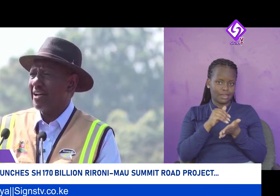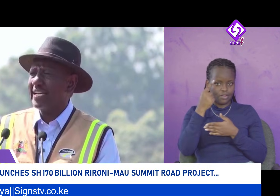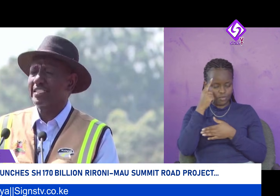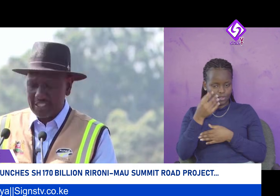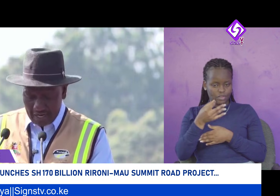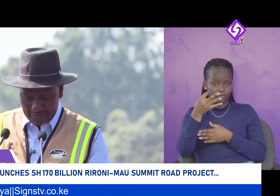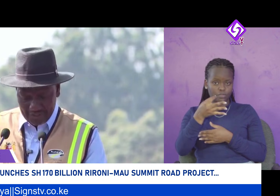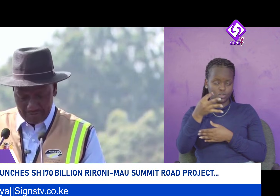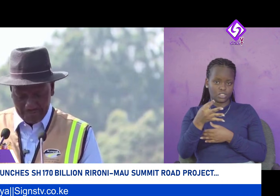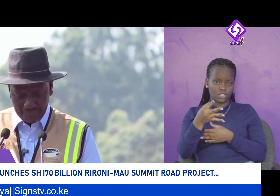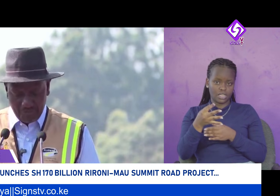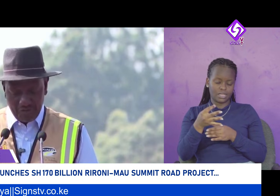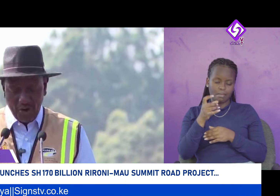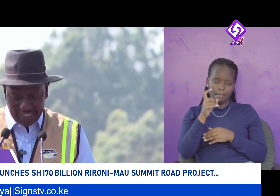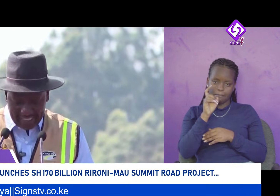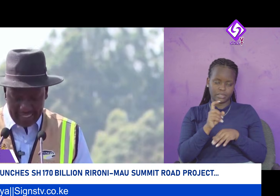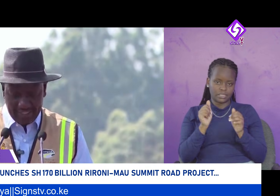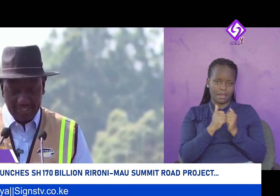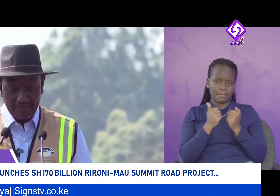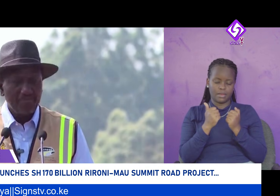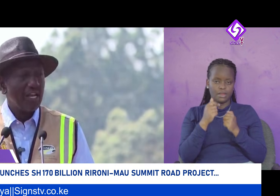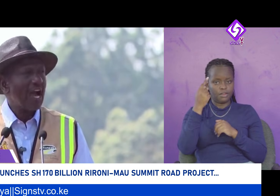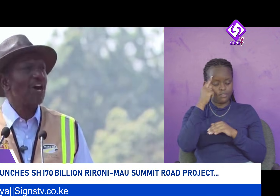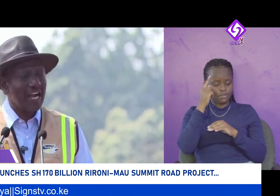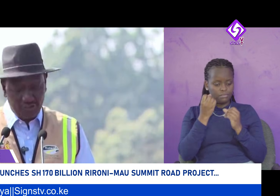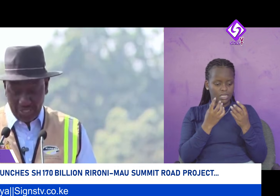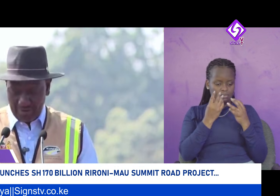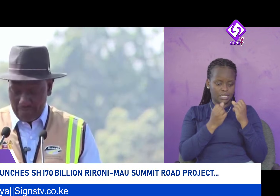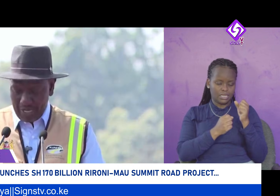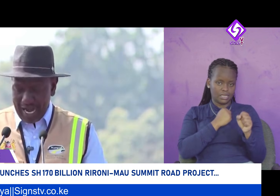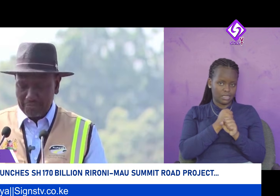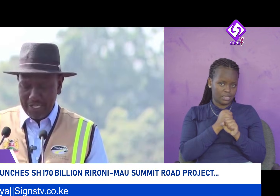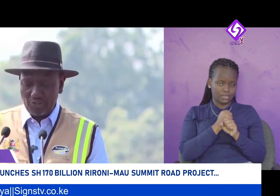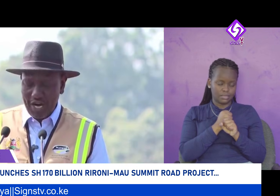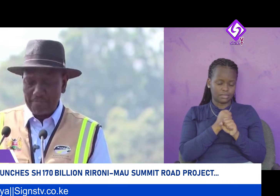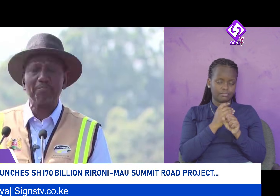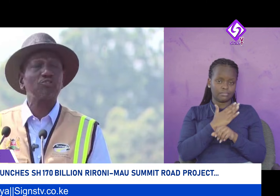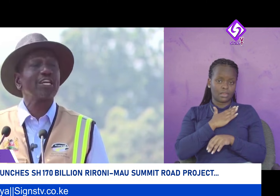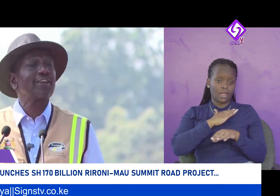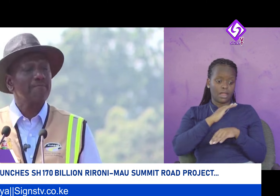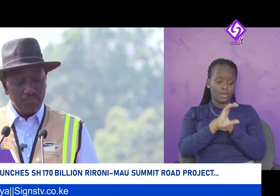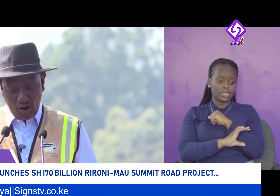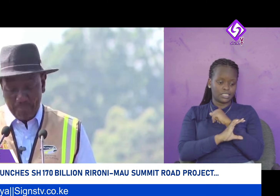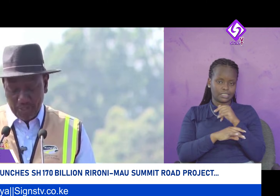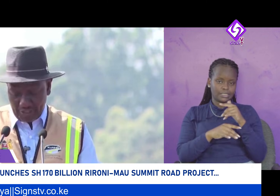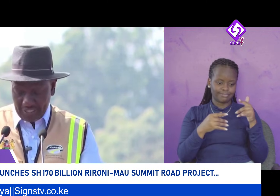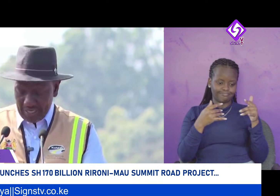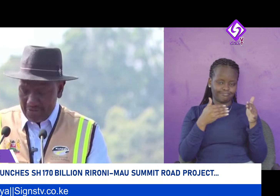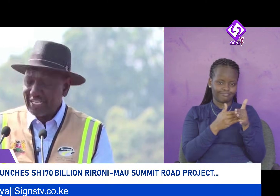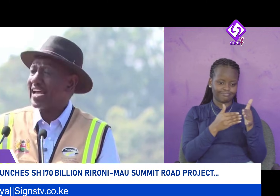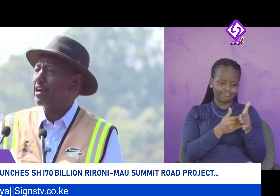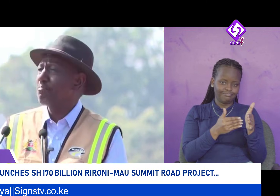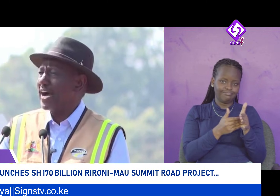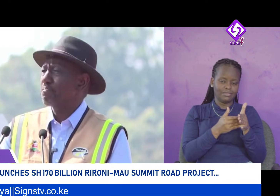future it deserves. For decades, our country has been trapped between